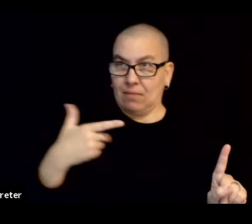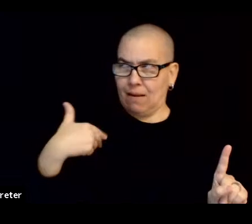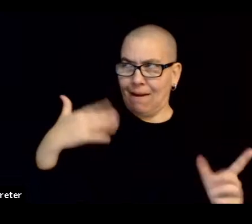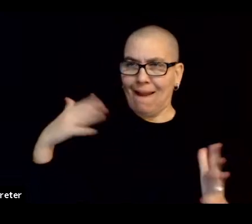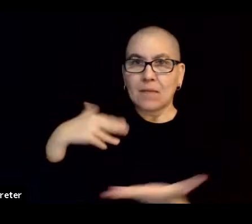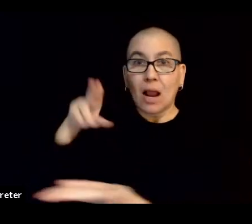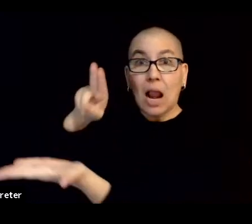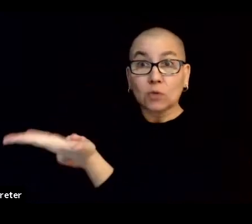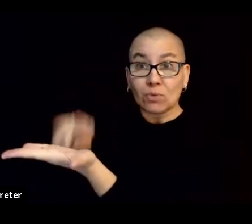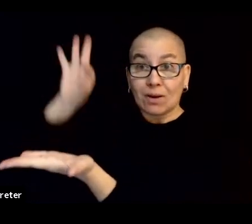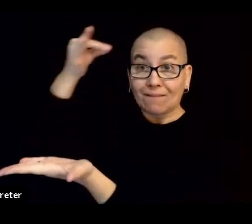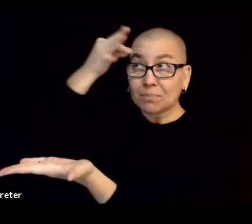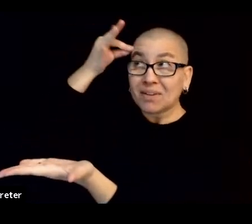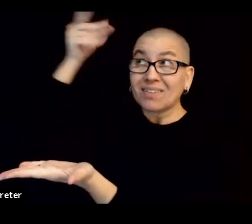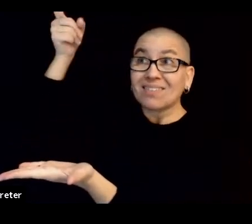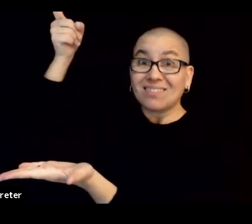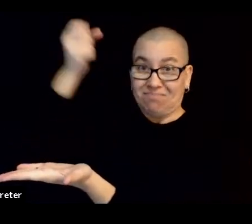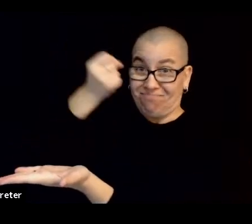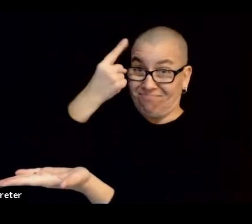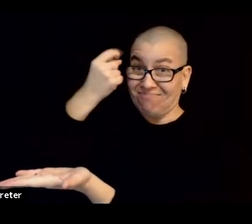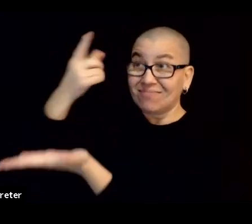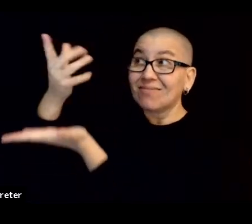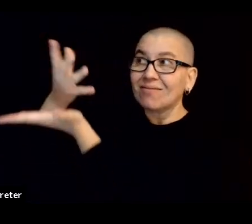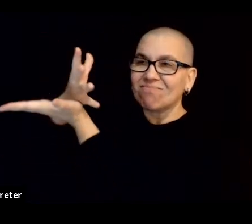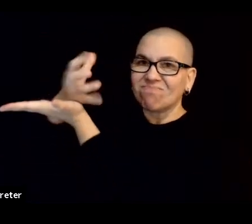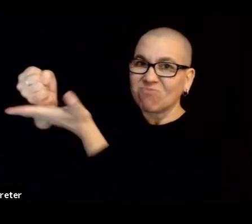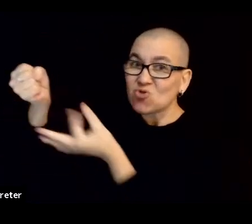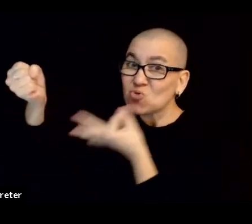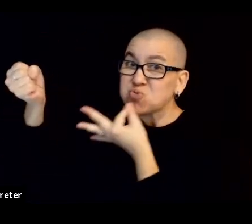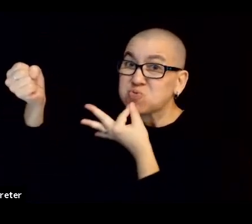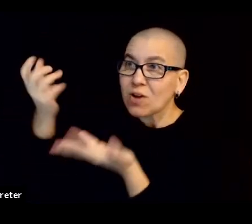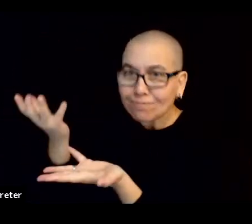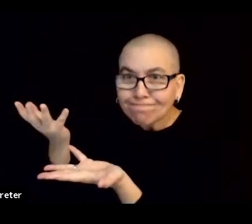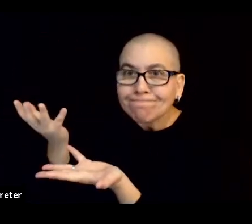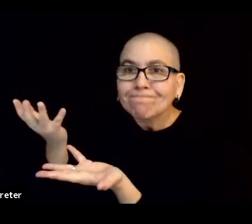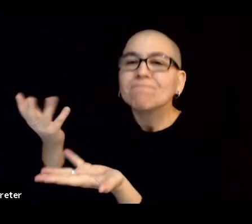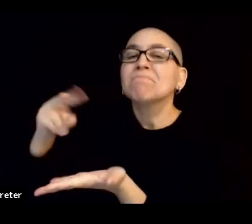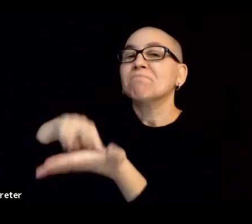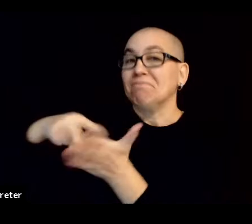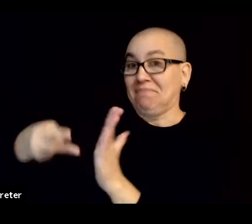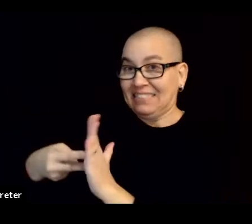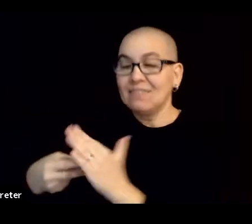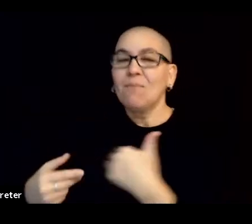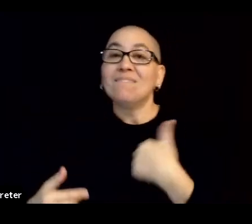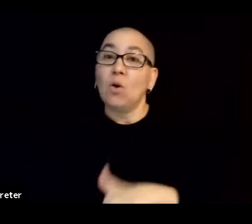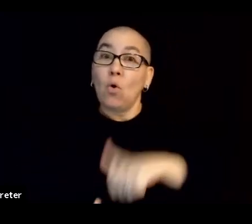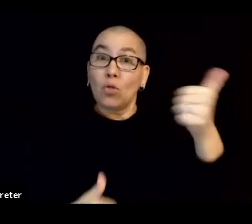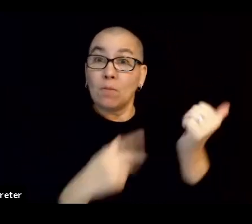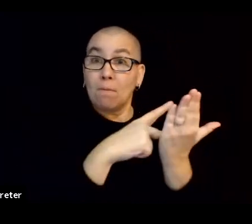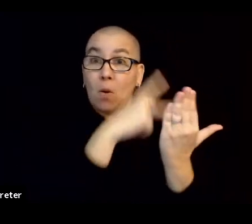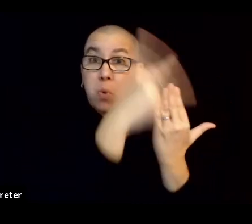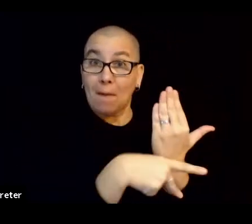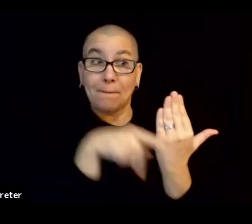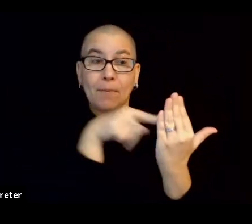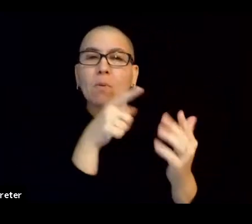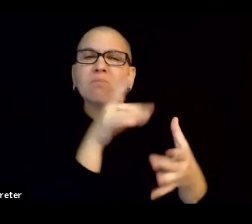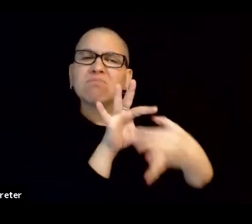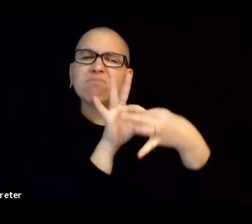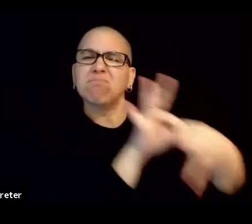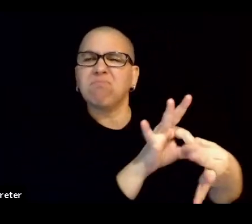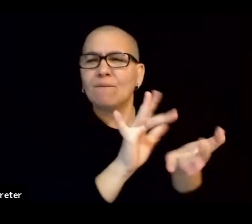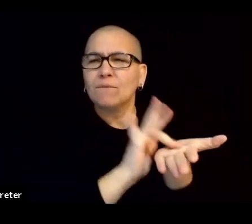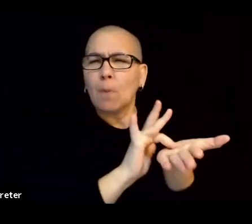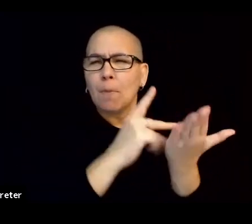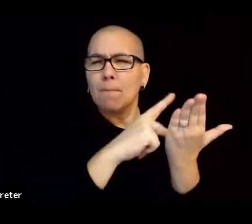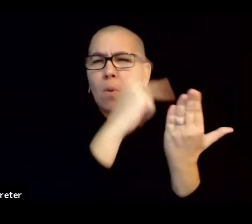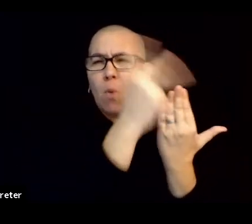pharmacies, Thrifty White, CVS, and Walgreens. But there's much that the state can do and much the state has done. What we are doing